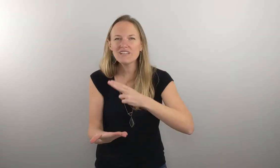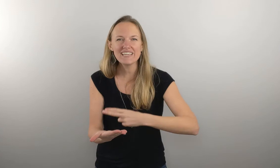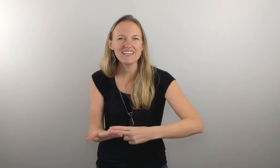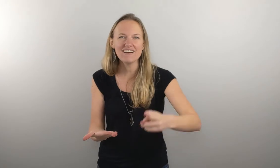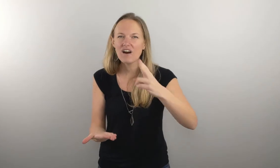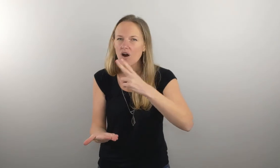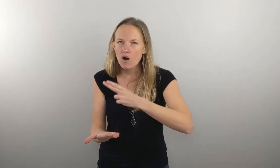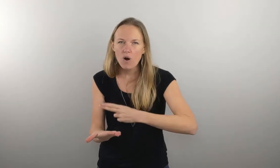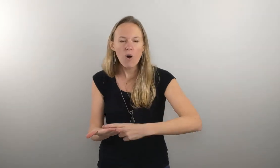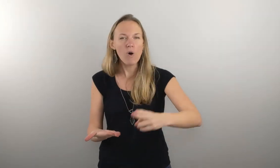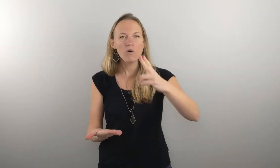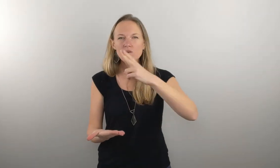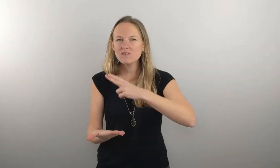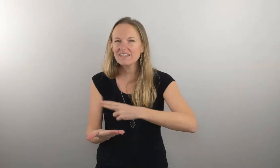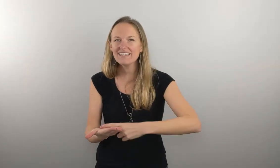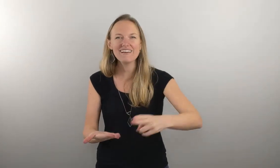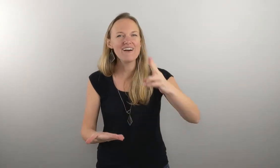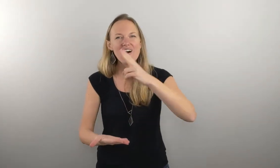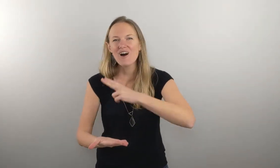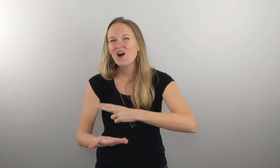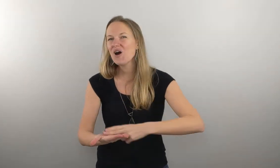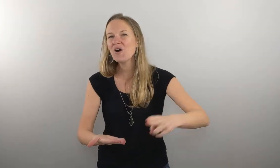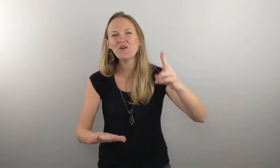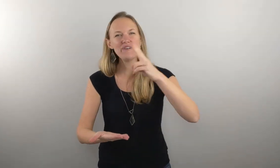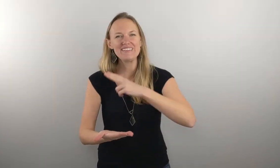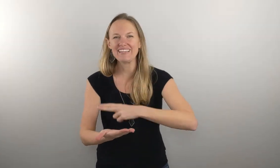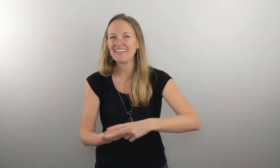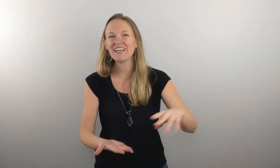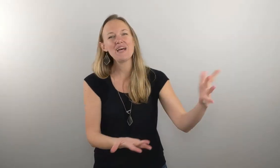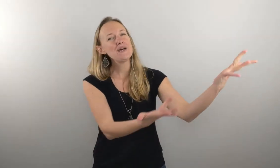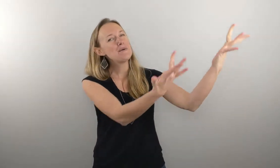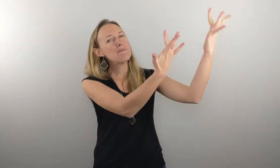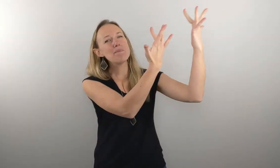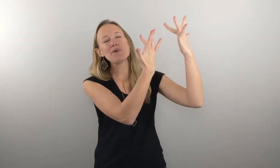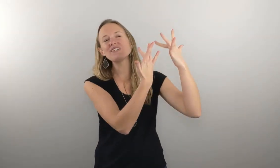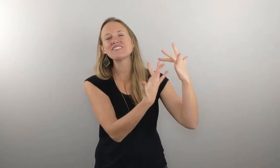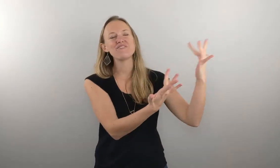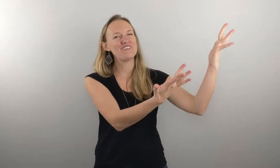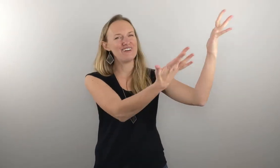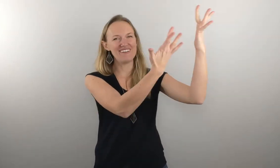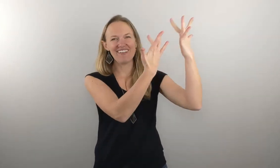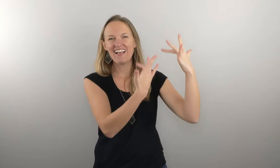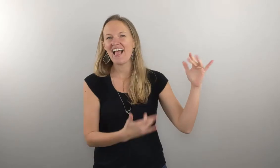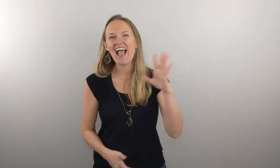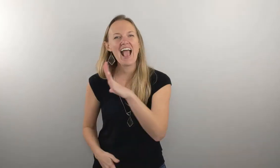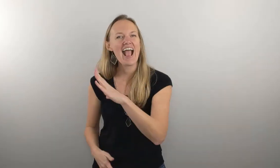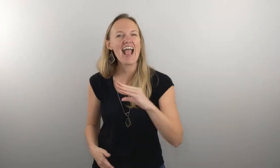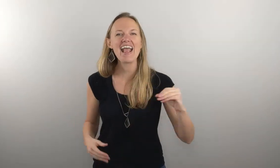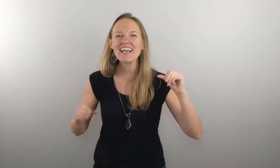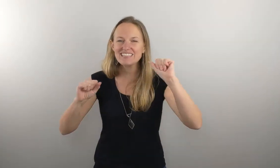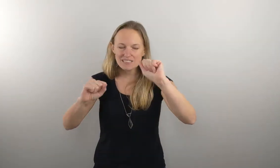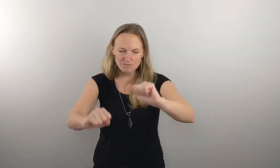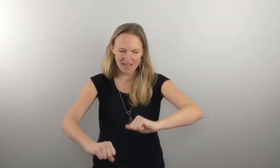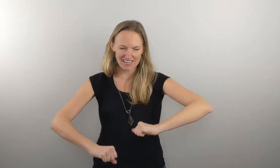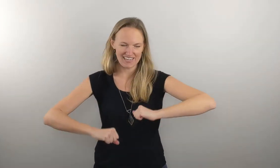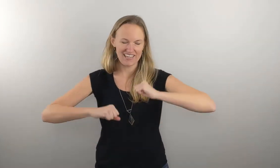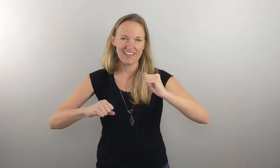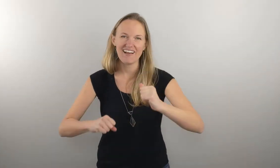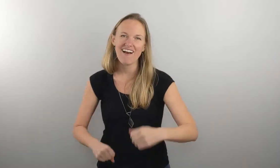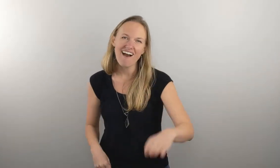Holy, holy, holy, merciful and mighty,